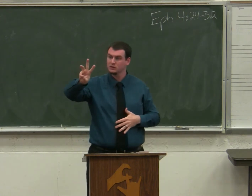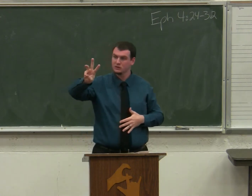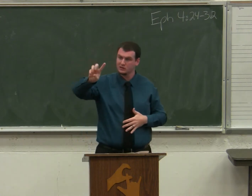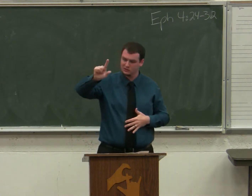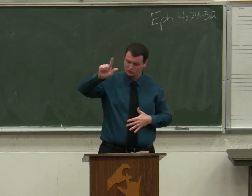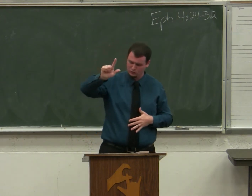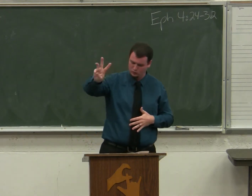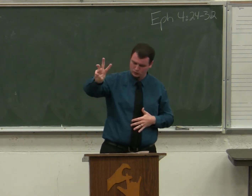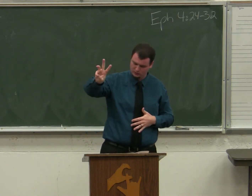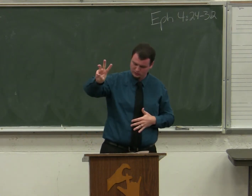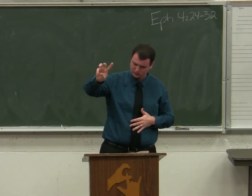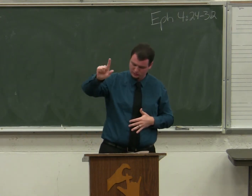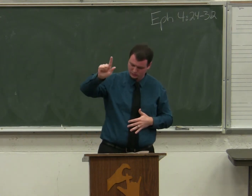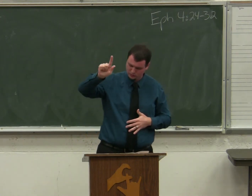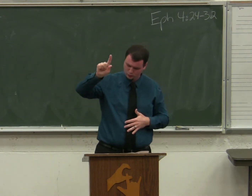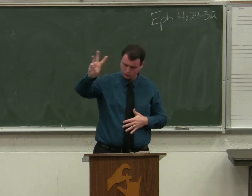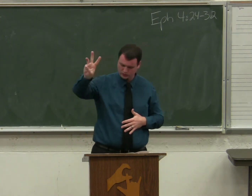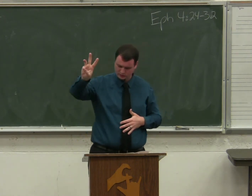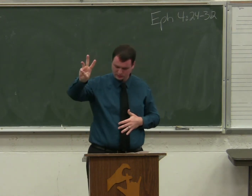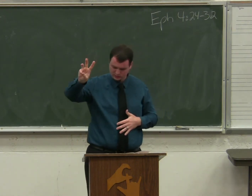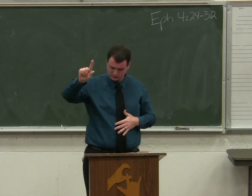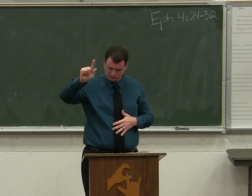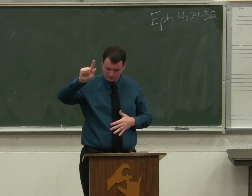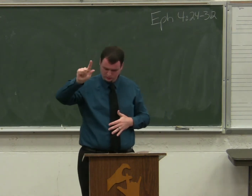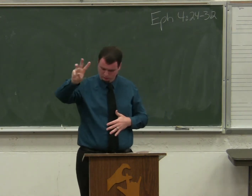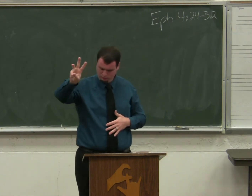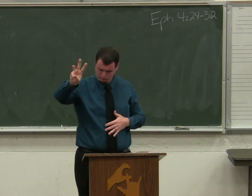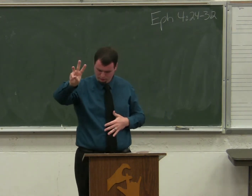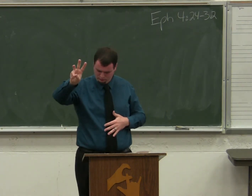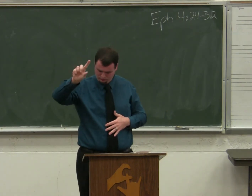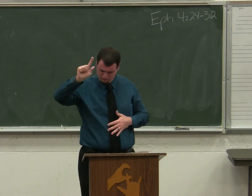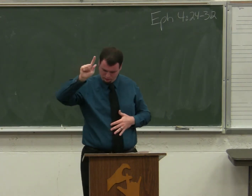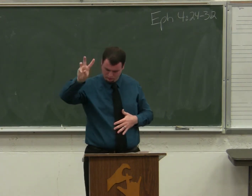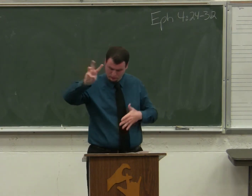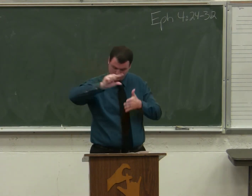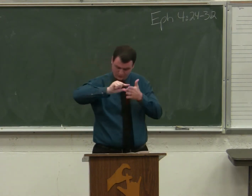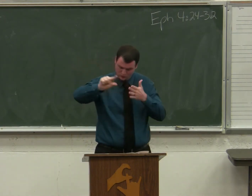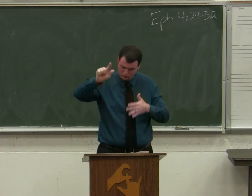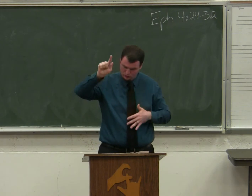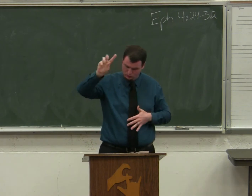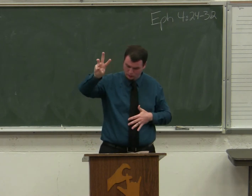verse 26 in Ephesians chapter 4.